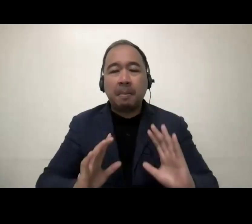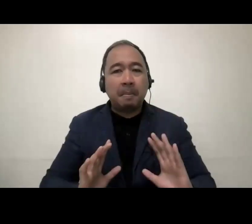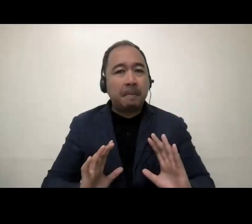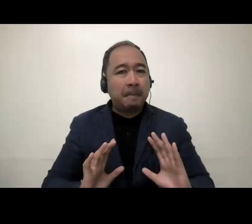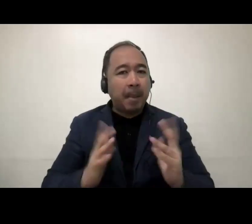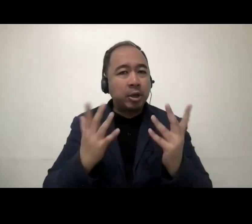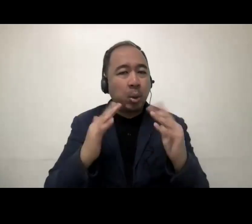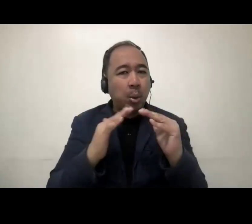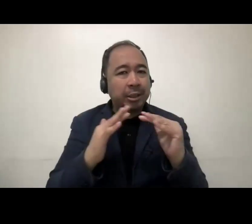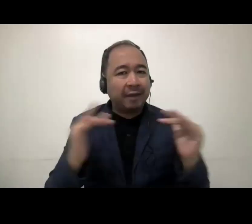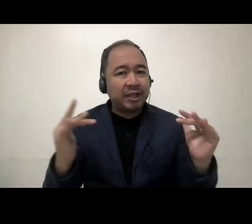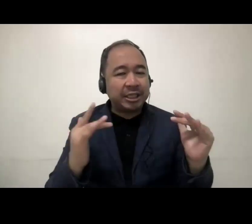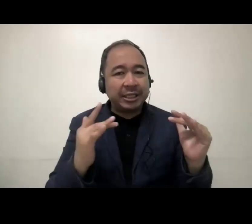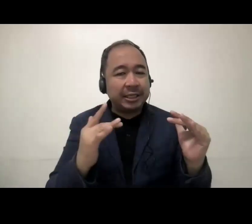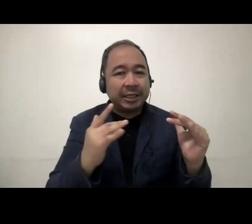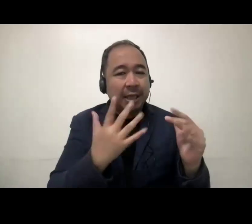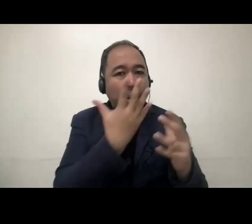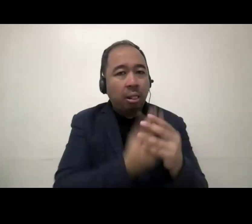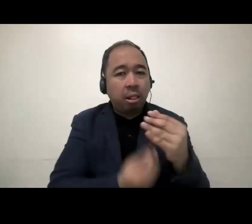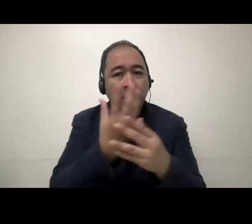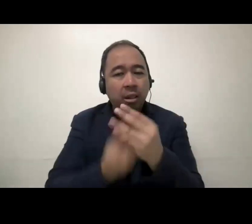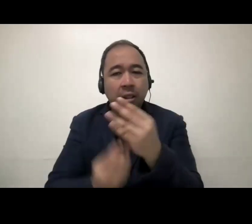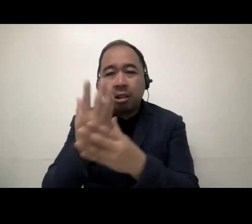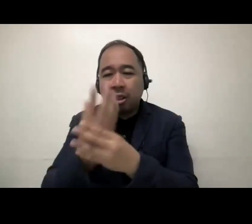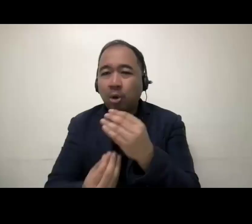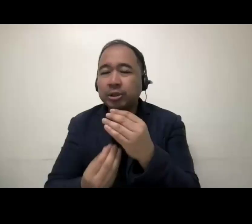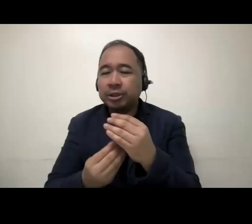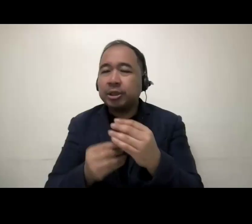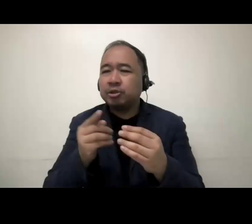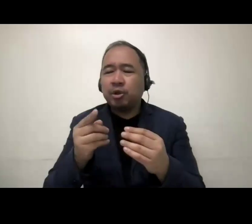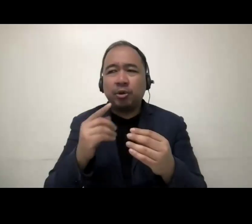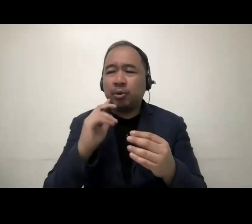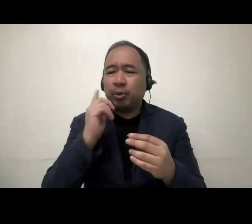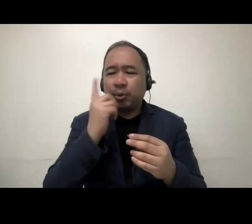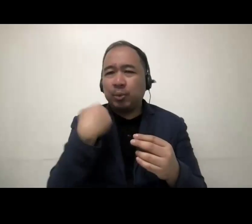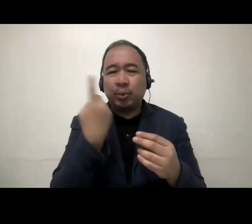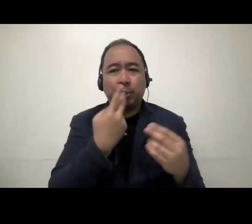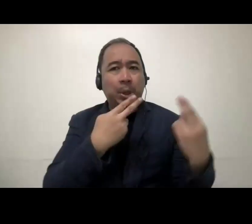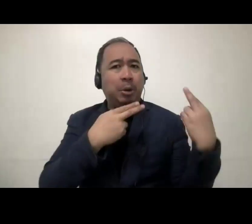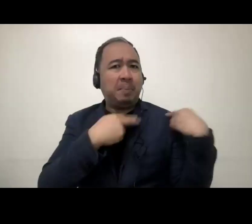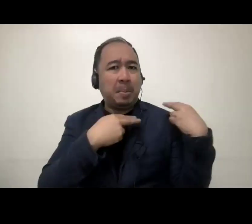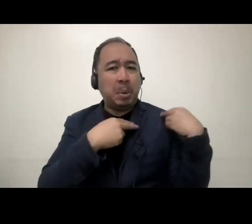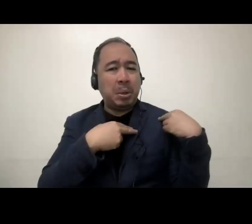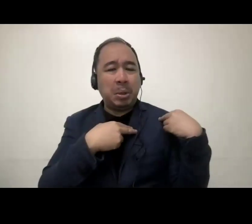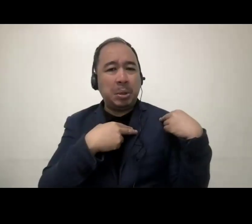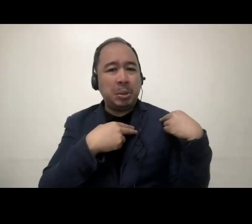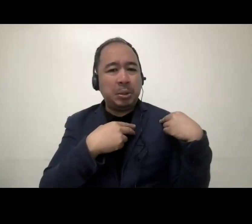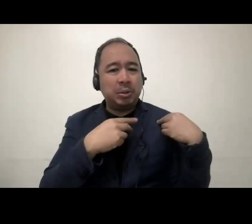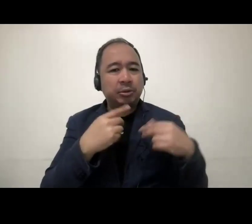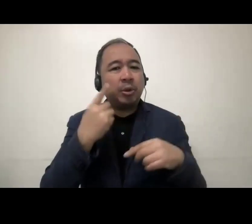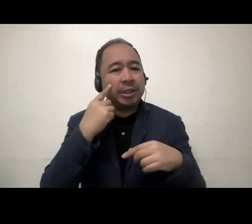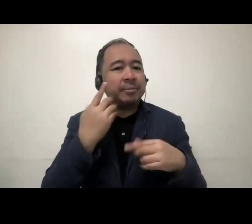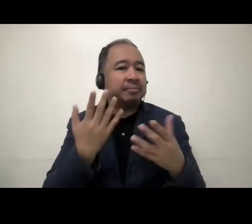So I think that is something that personally I'd like to take a look as we move forward as well. Kia ora koutou, thank